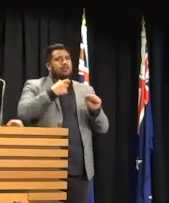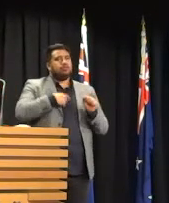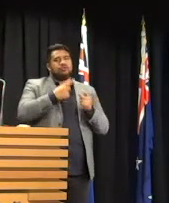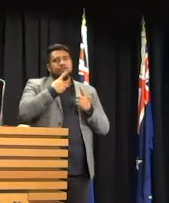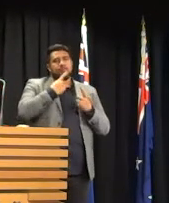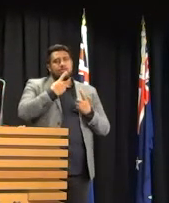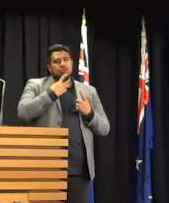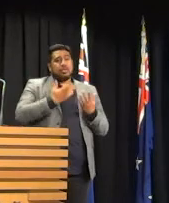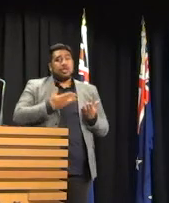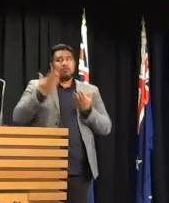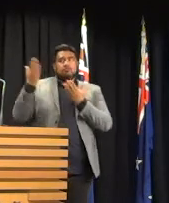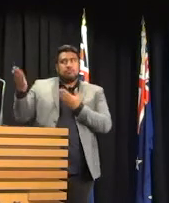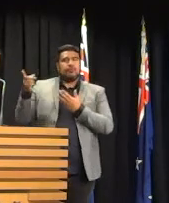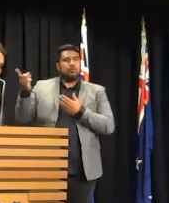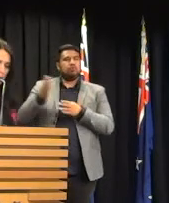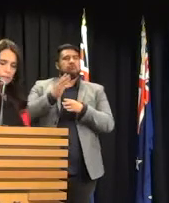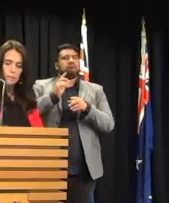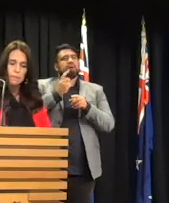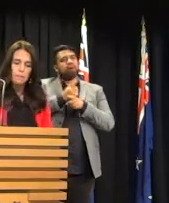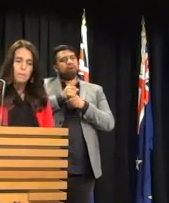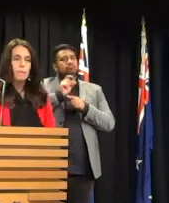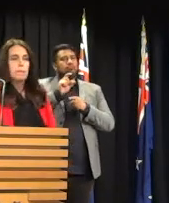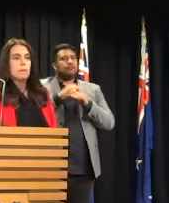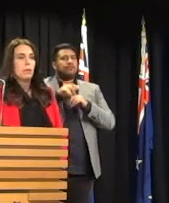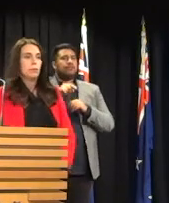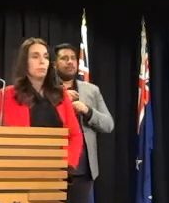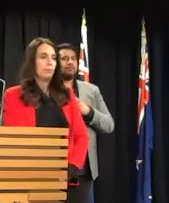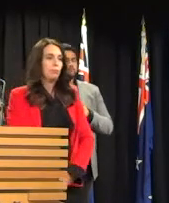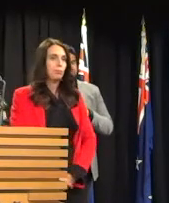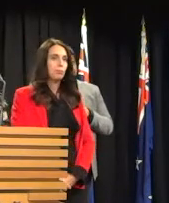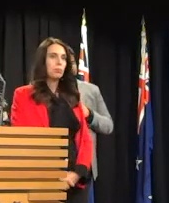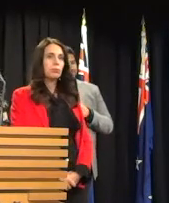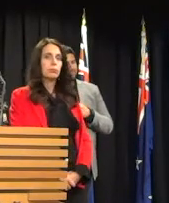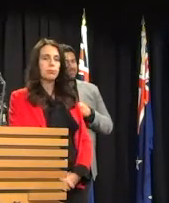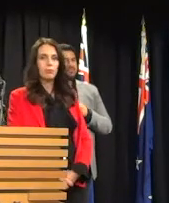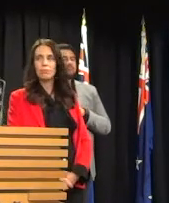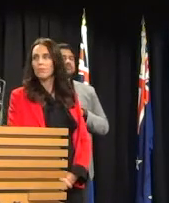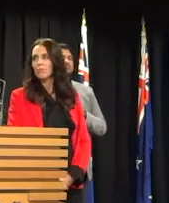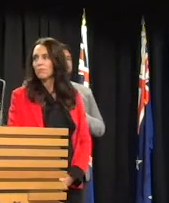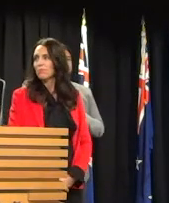to give a bit of an explanation behind that. Kia ora.